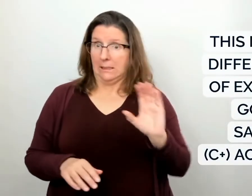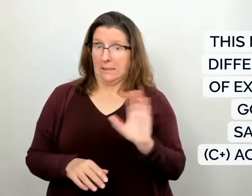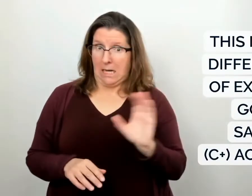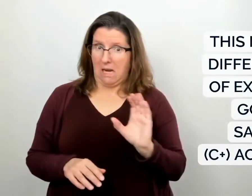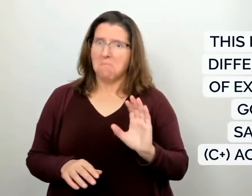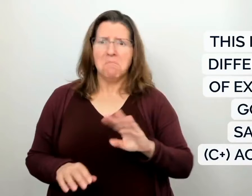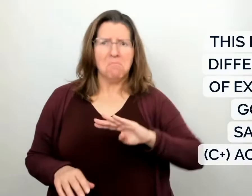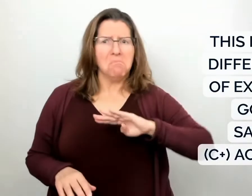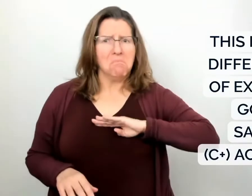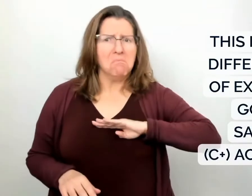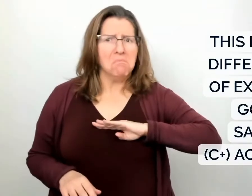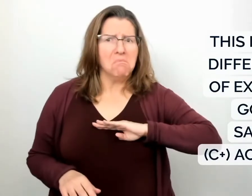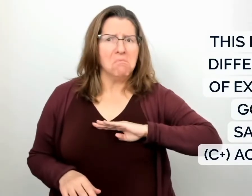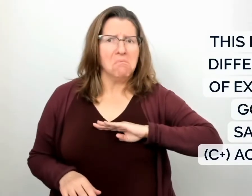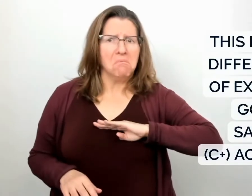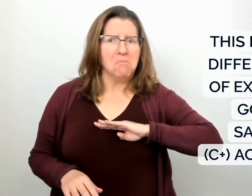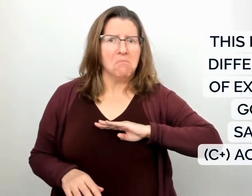C plus is satisfactory achievement.